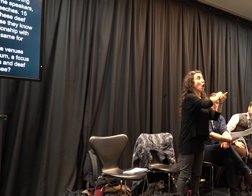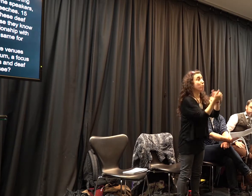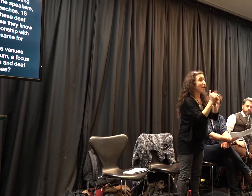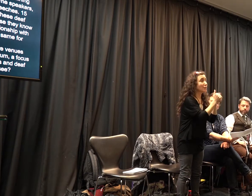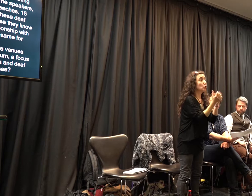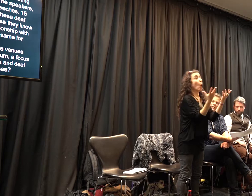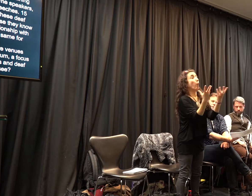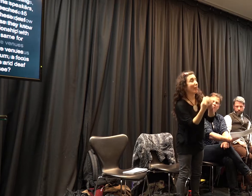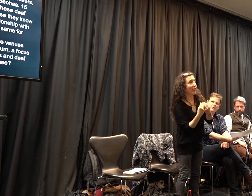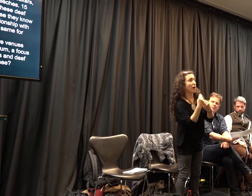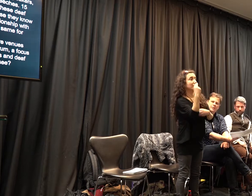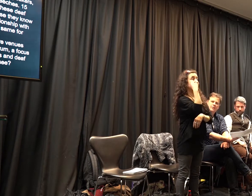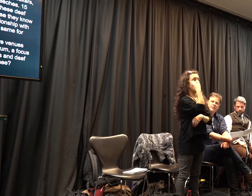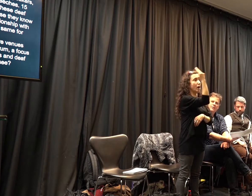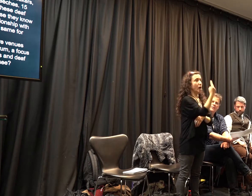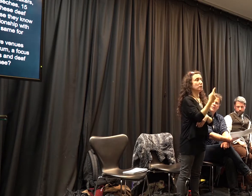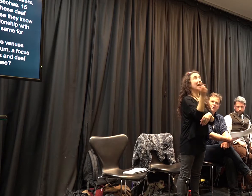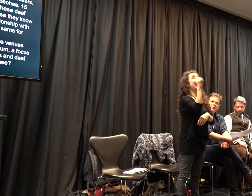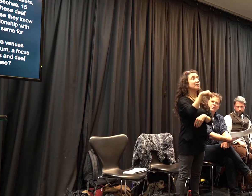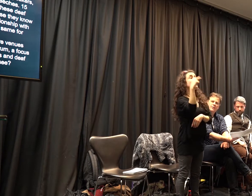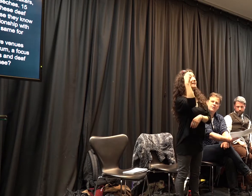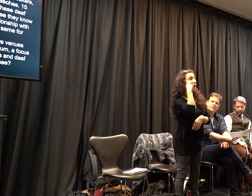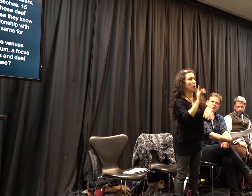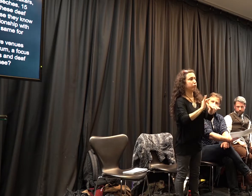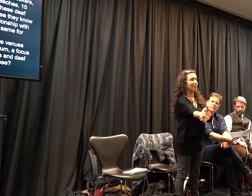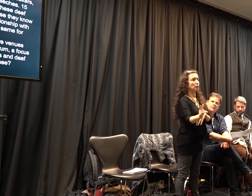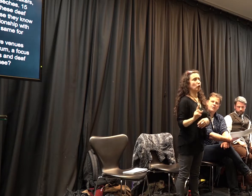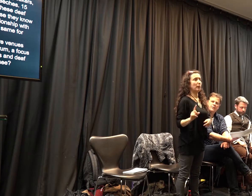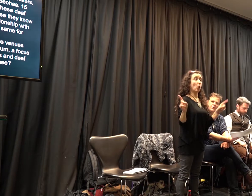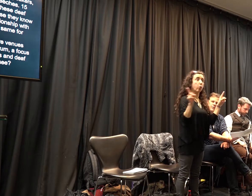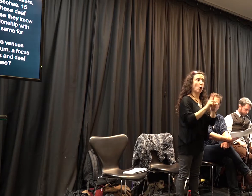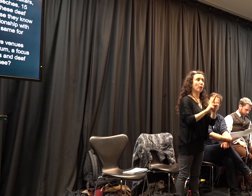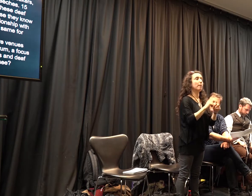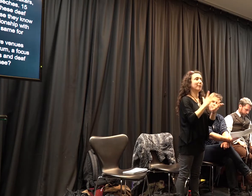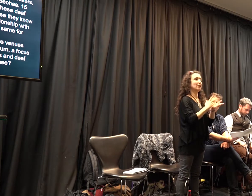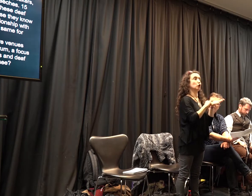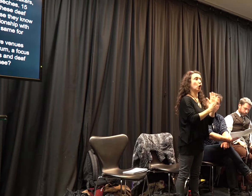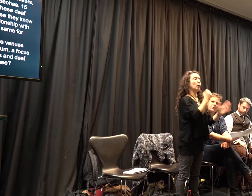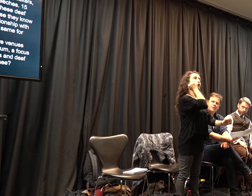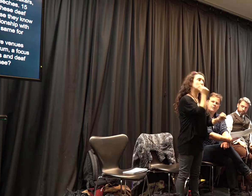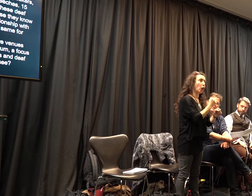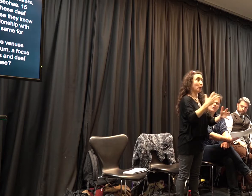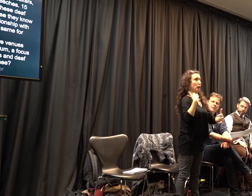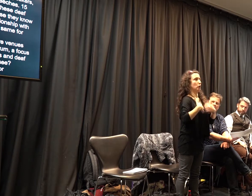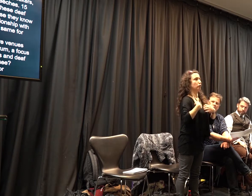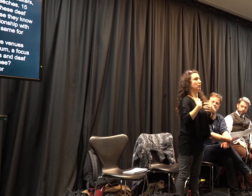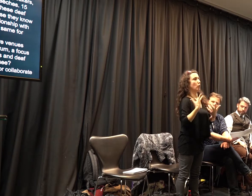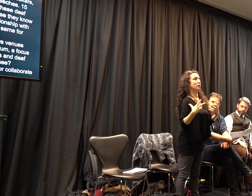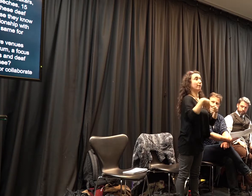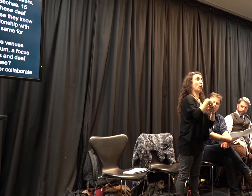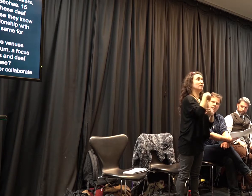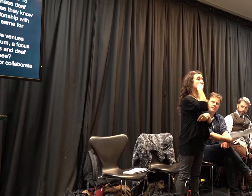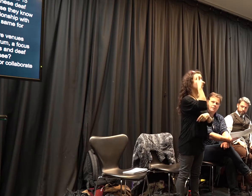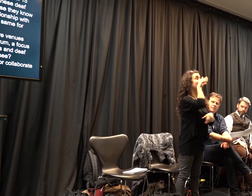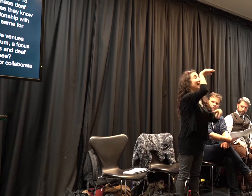I want to encourage more directors to work or collaborate with deaf